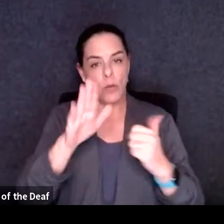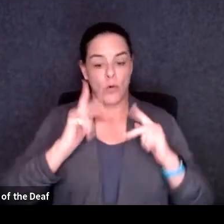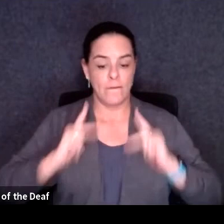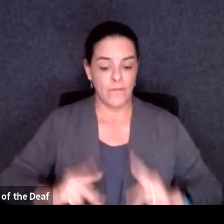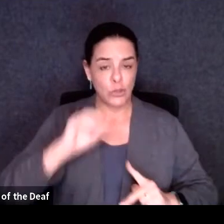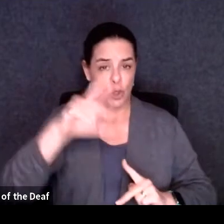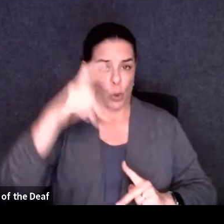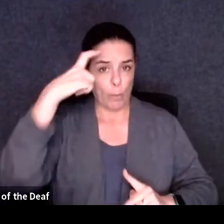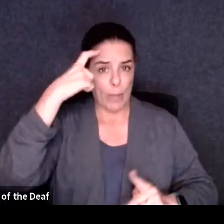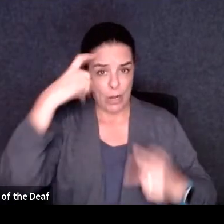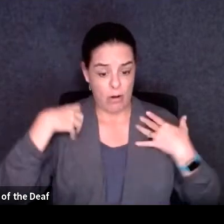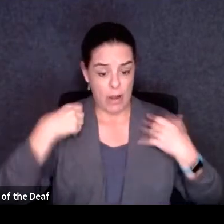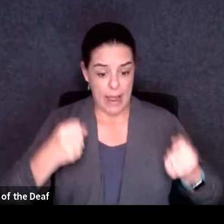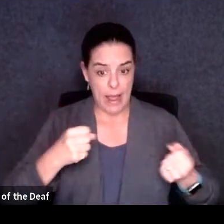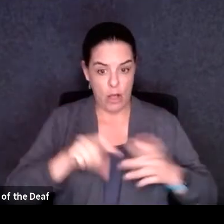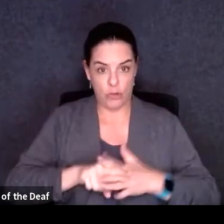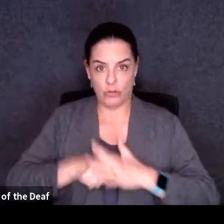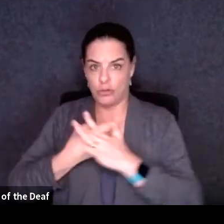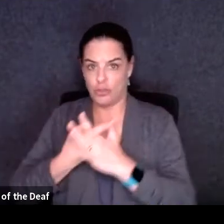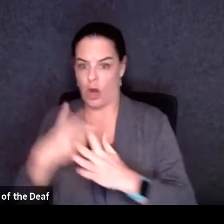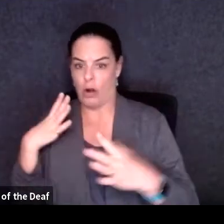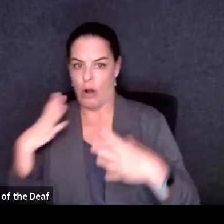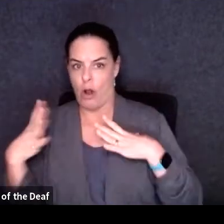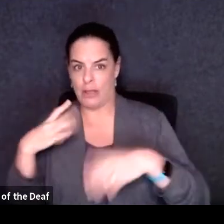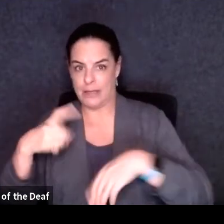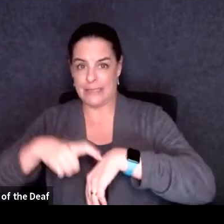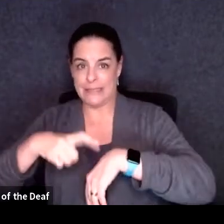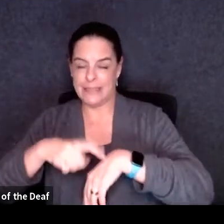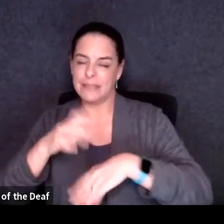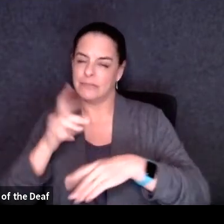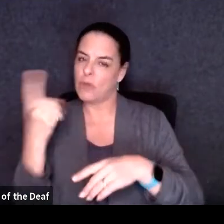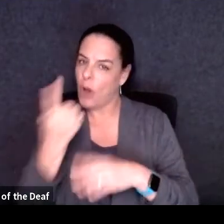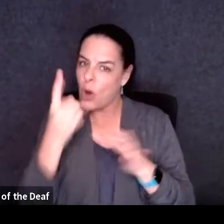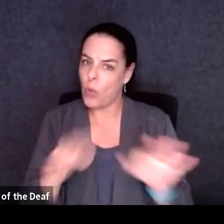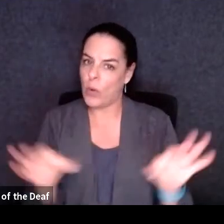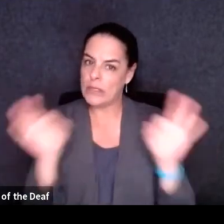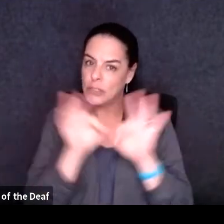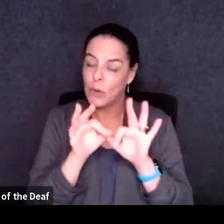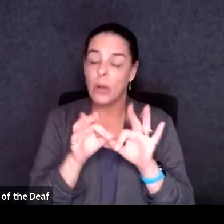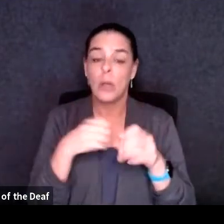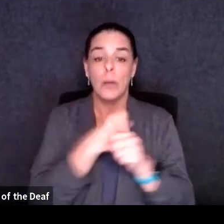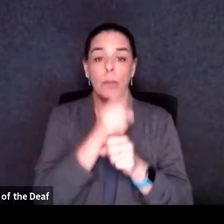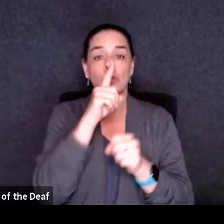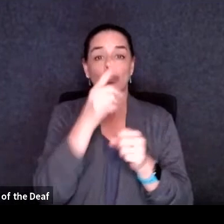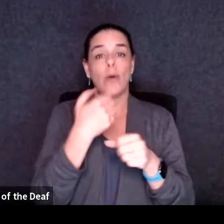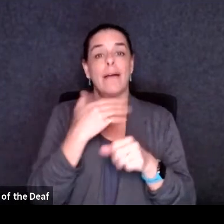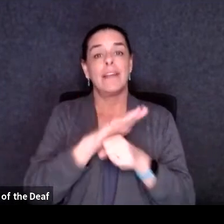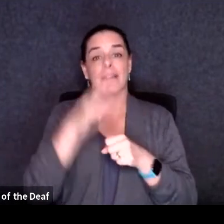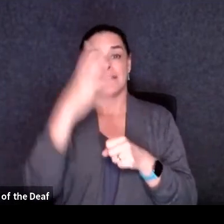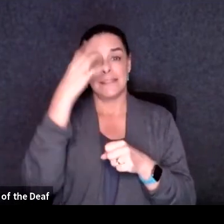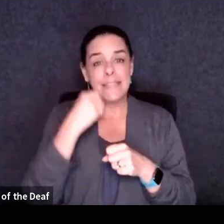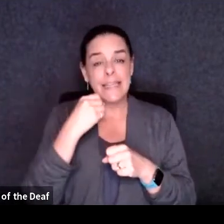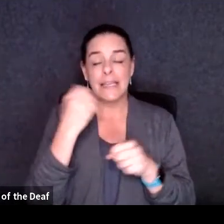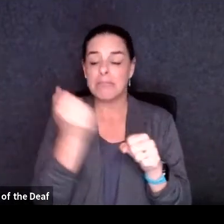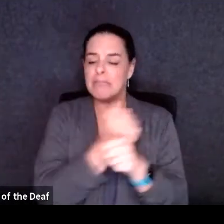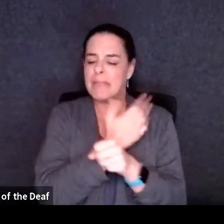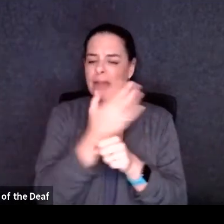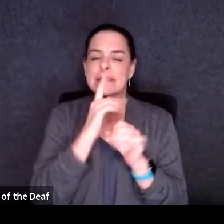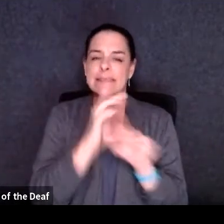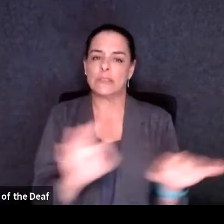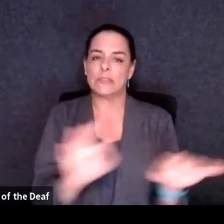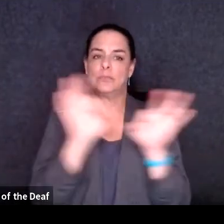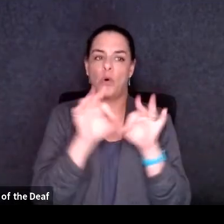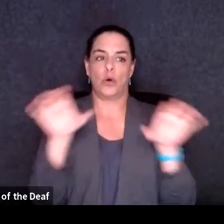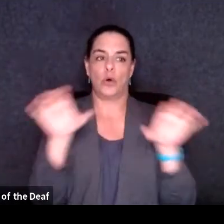health leading into this season is always important. Make sure you're getting enough sleep. All of those things are important to do during this